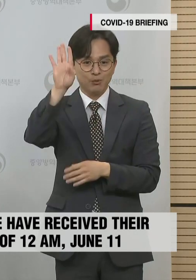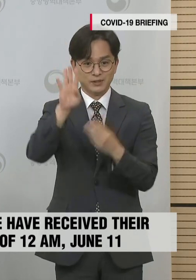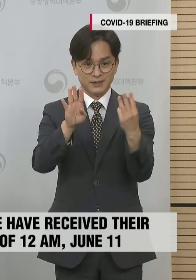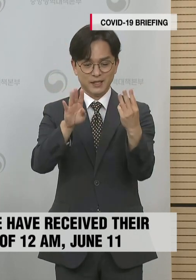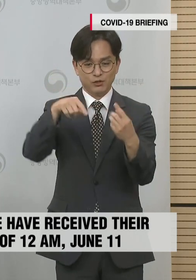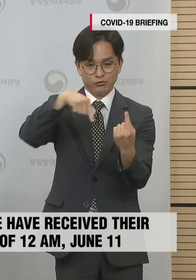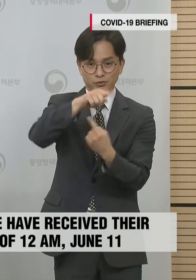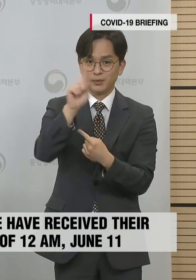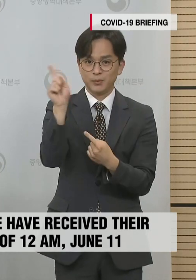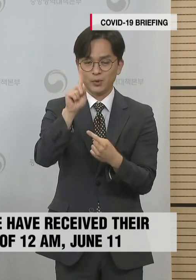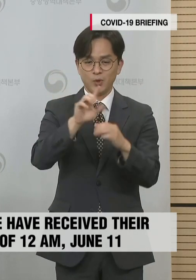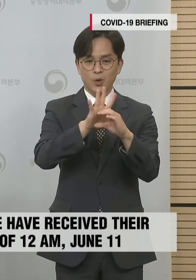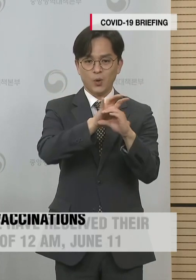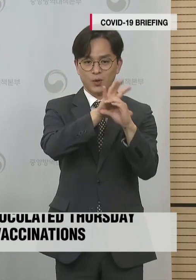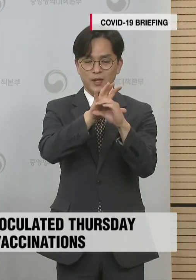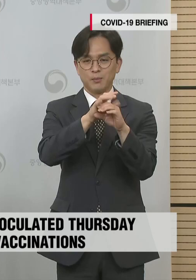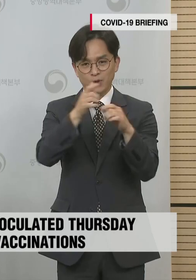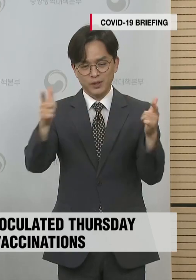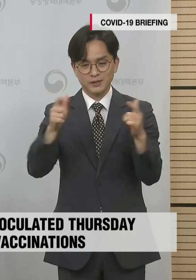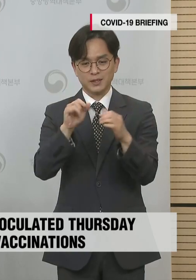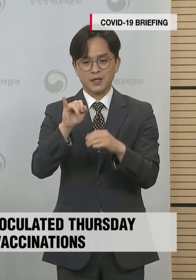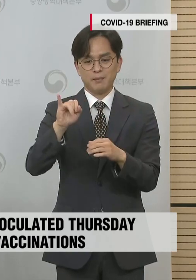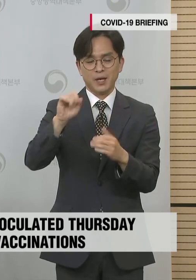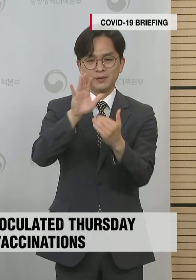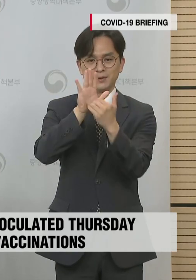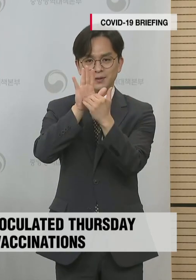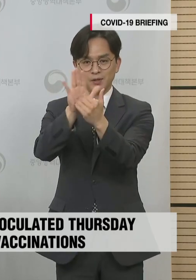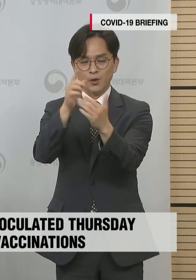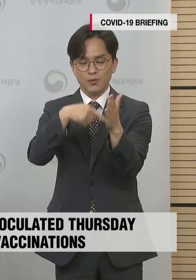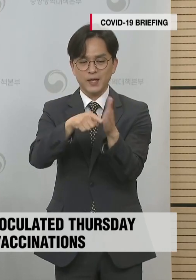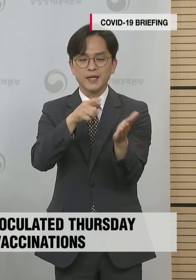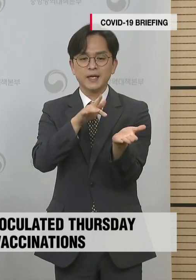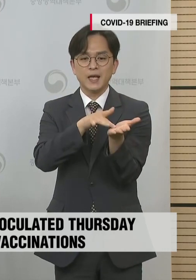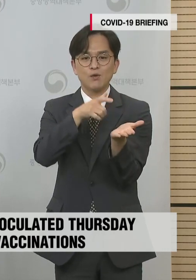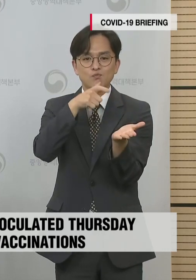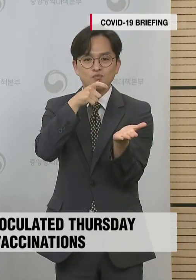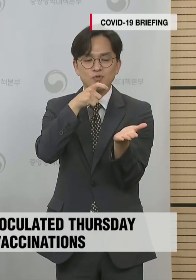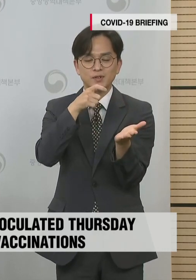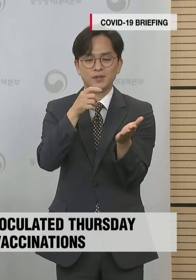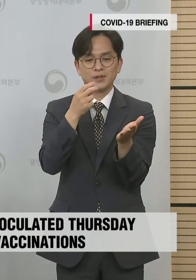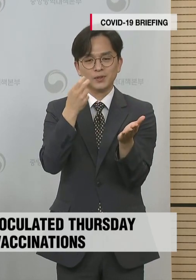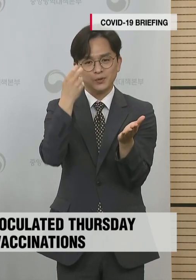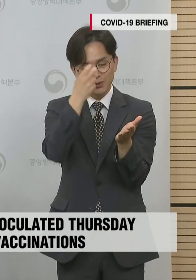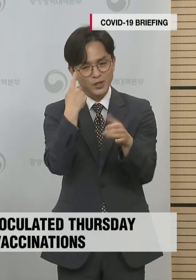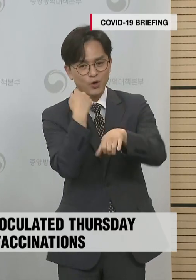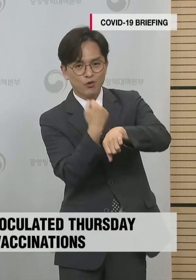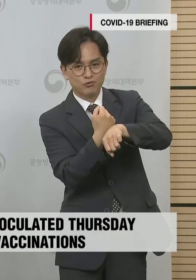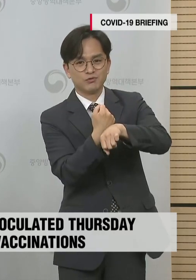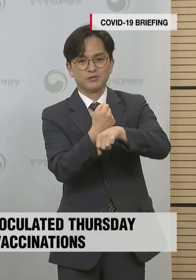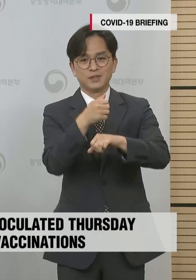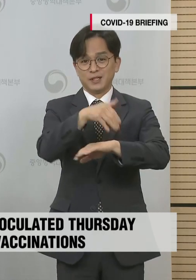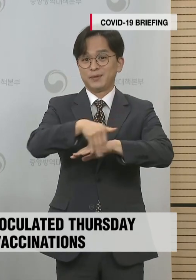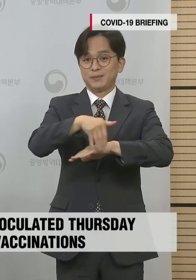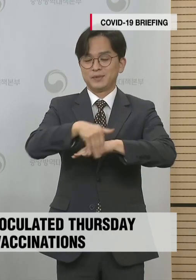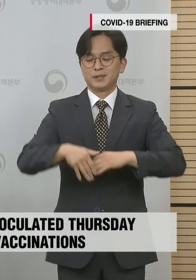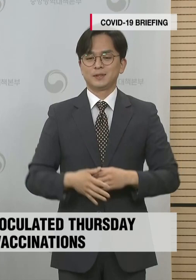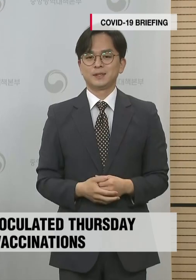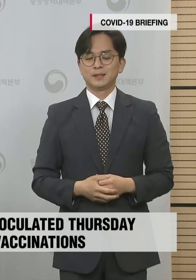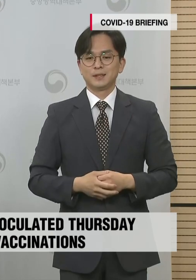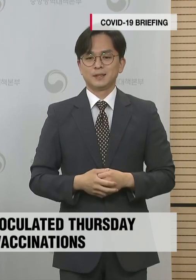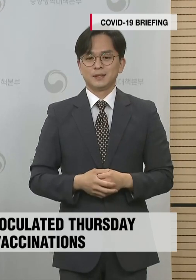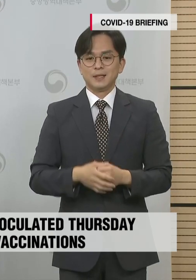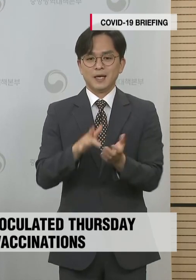BSL-3 grade, and we will be doing an in-depth analysis, and also we will be setting up new